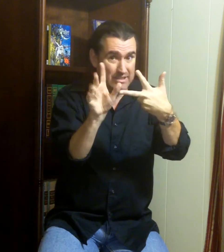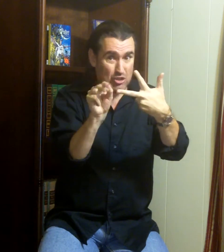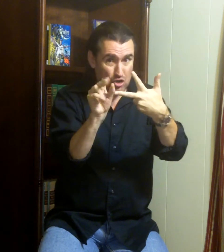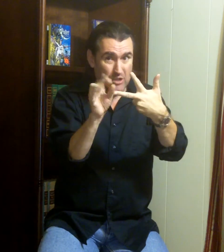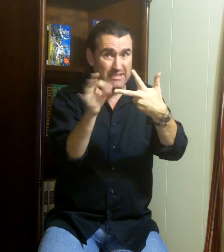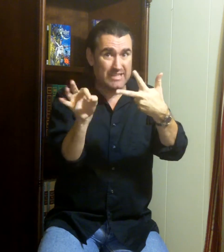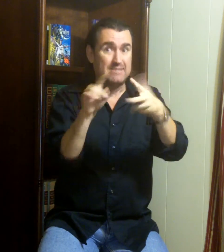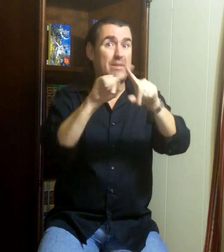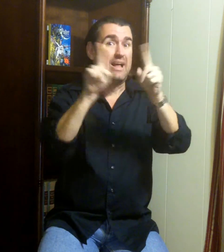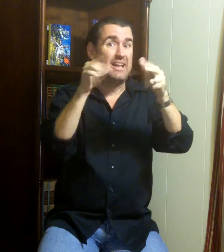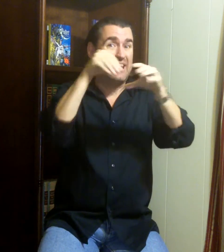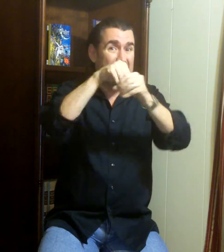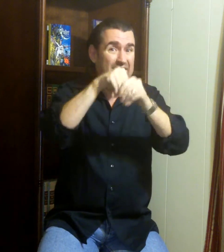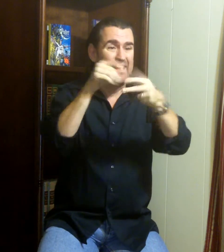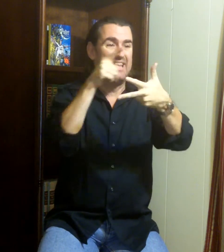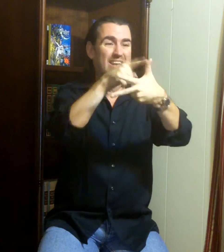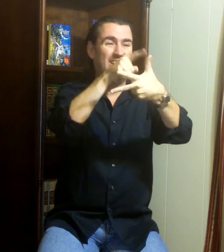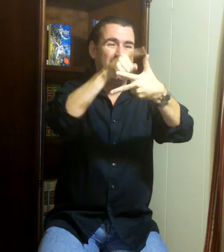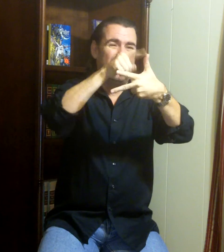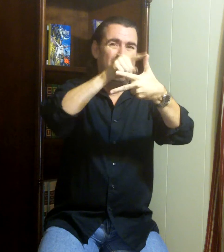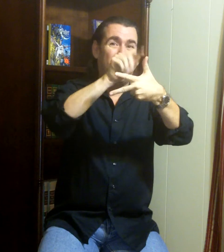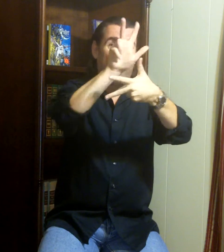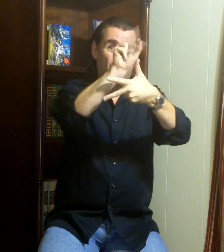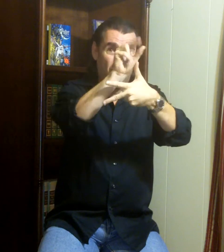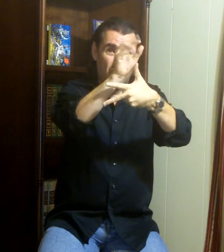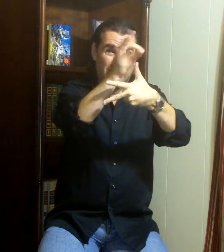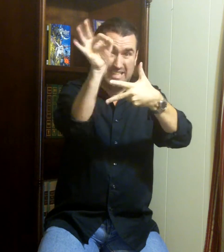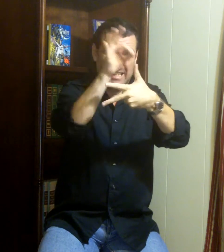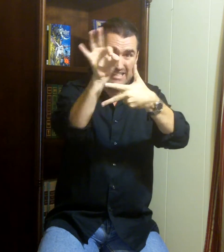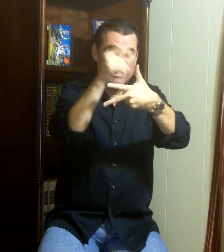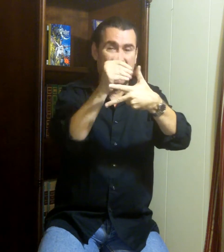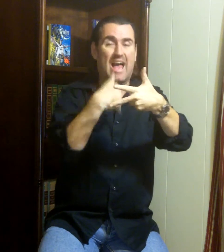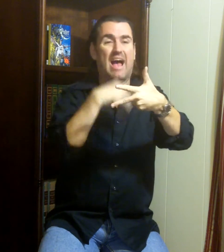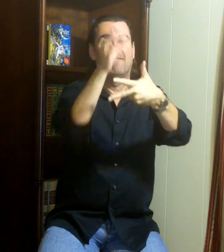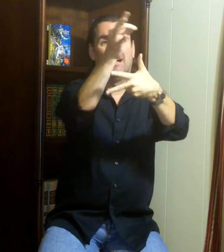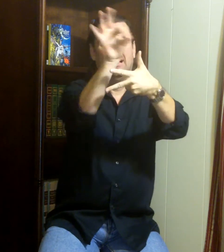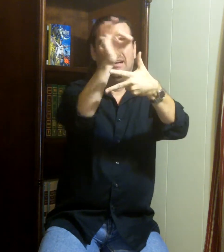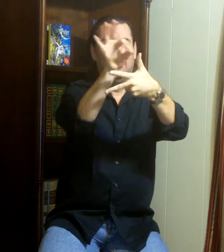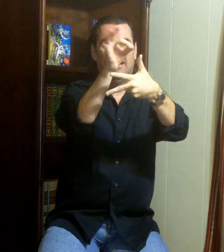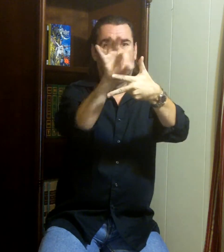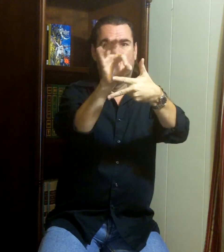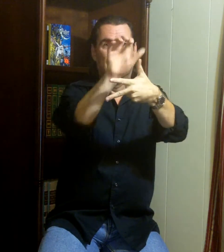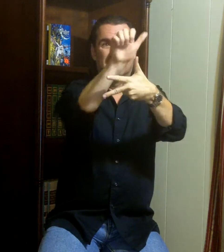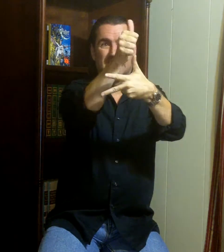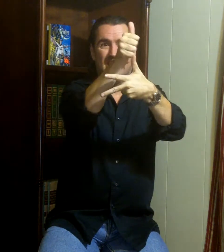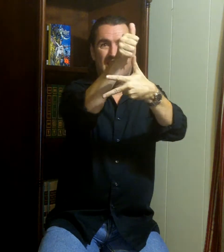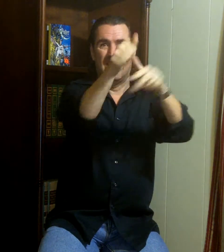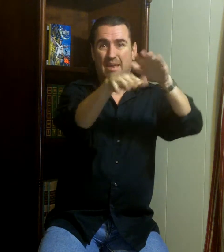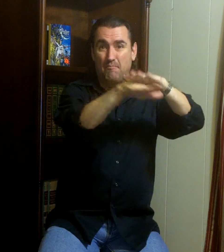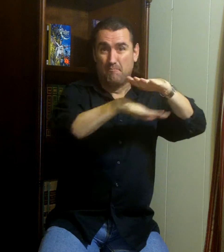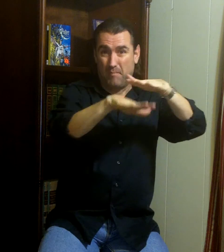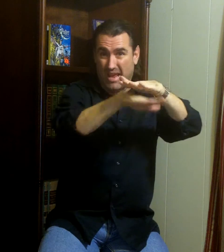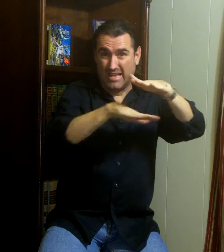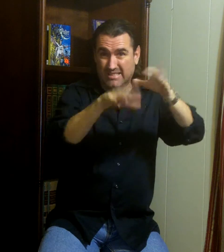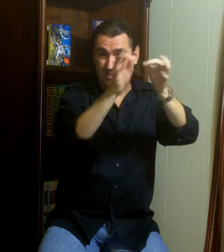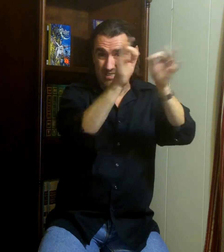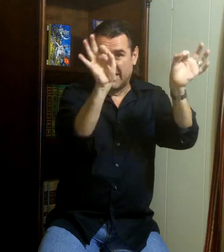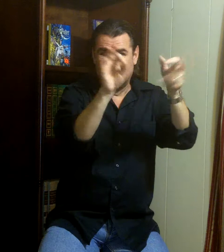you 10 basic sentences of C sign, 10 intermediate level sentences of C sign, and